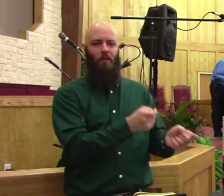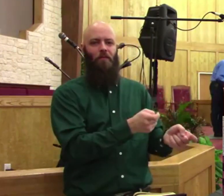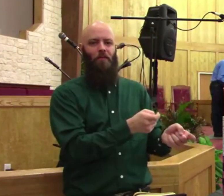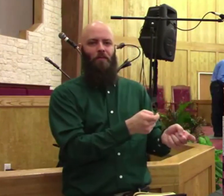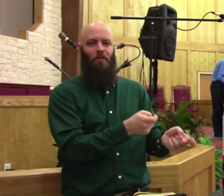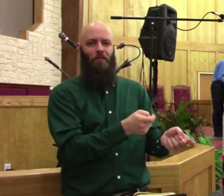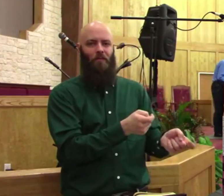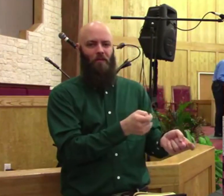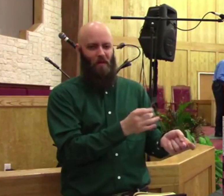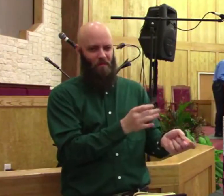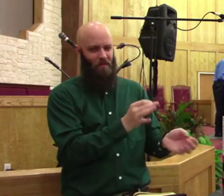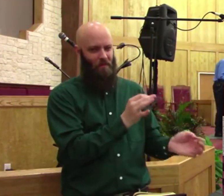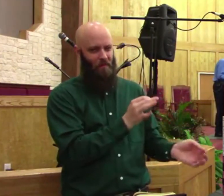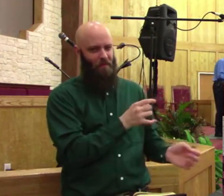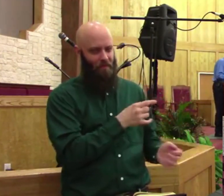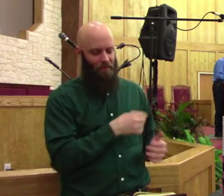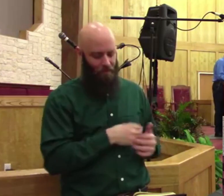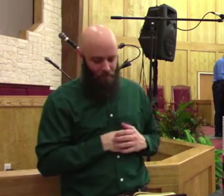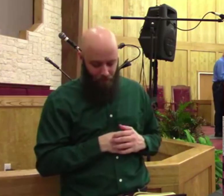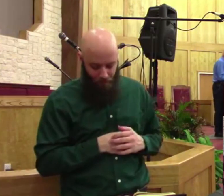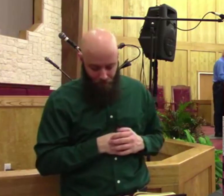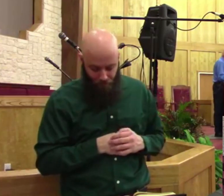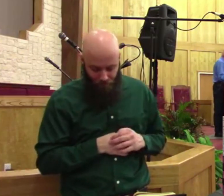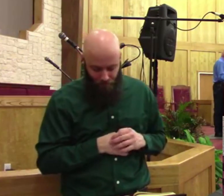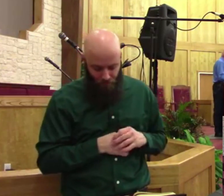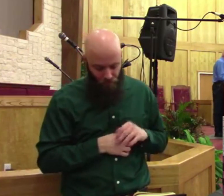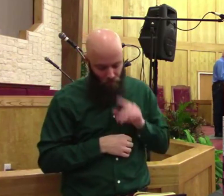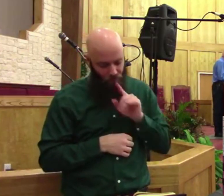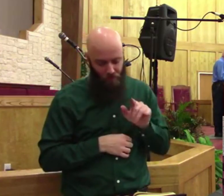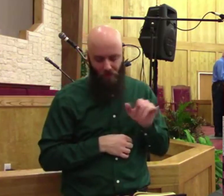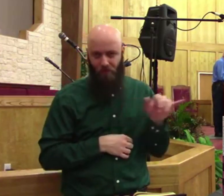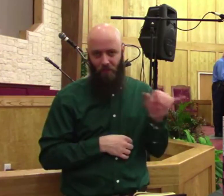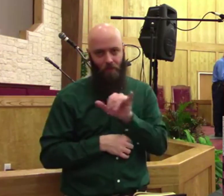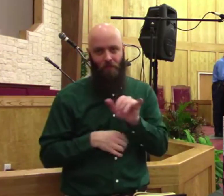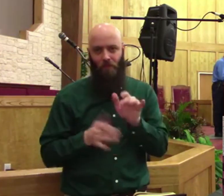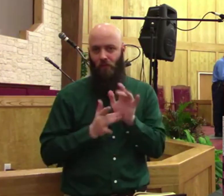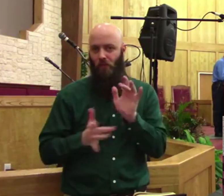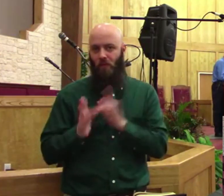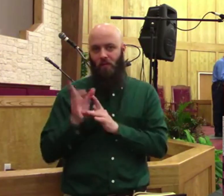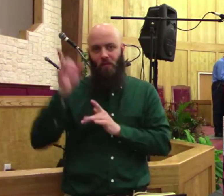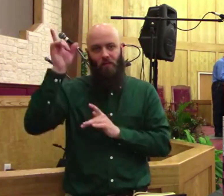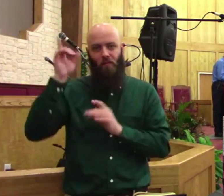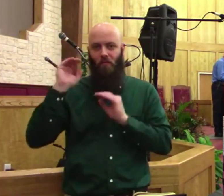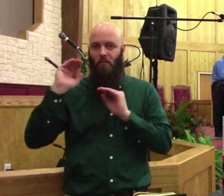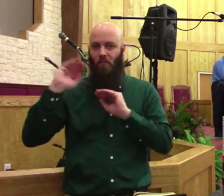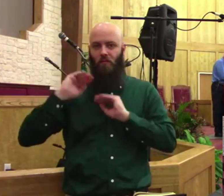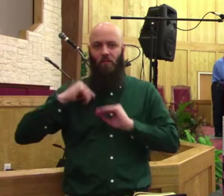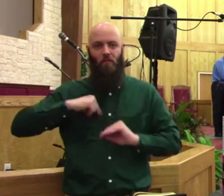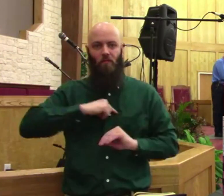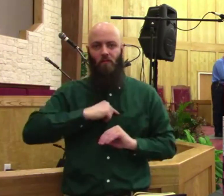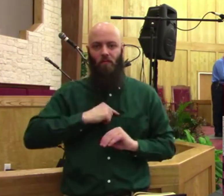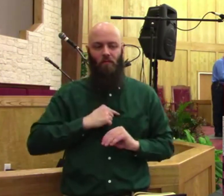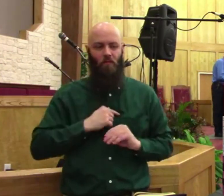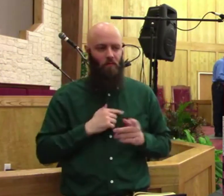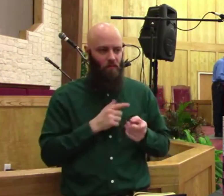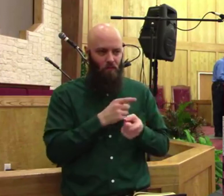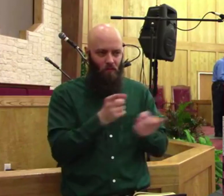And really, it's the same thing that Jesus taught us. You would have no